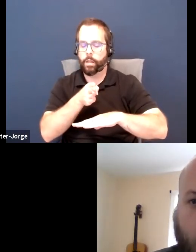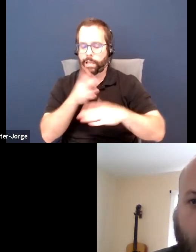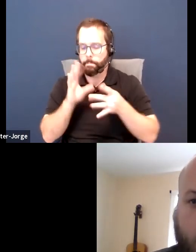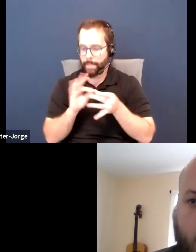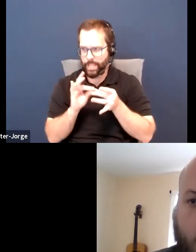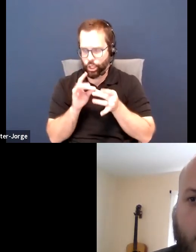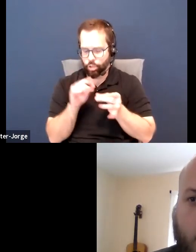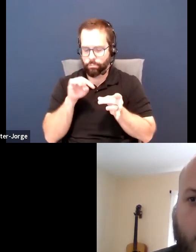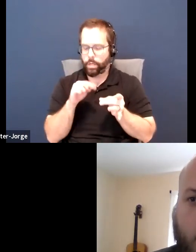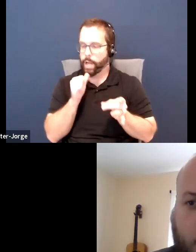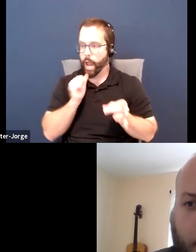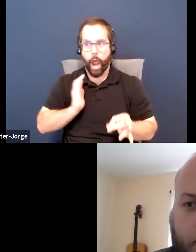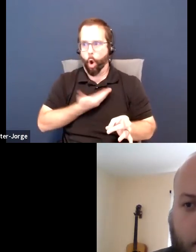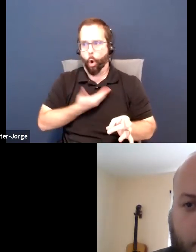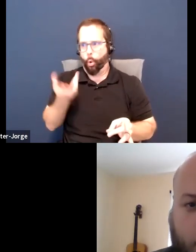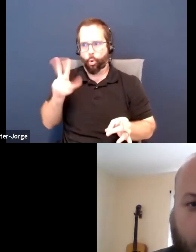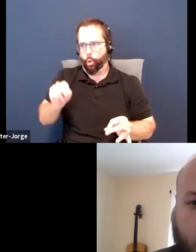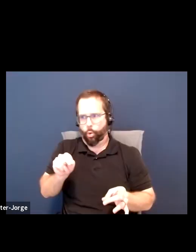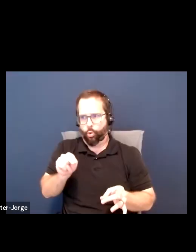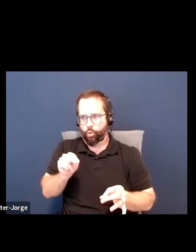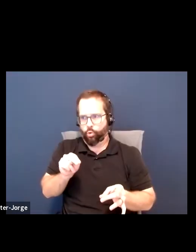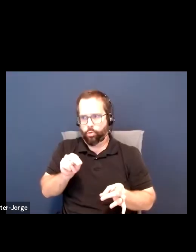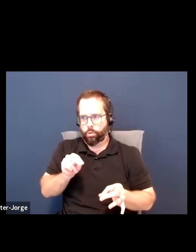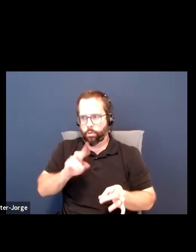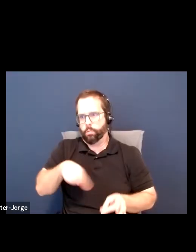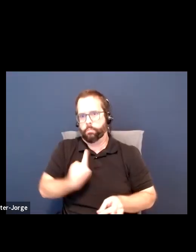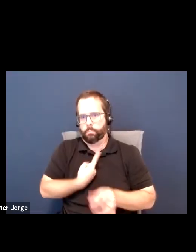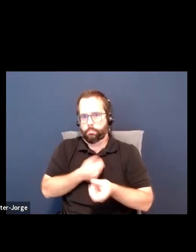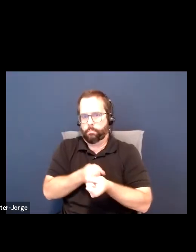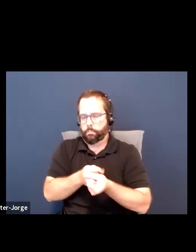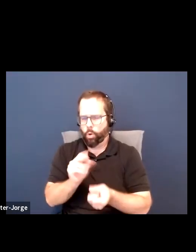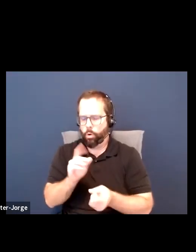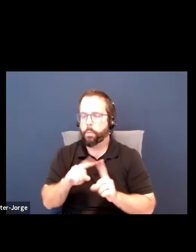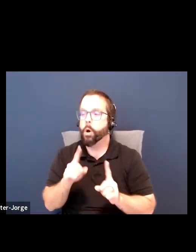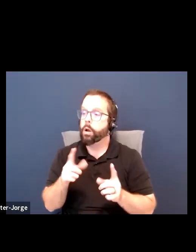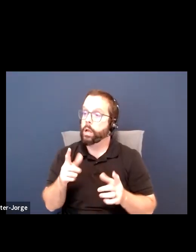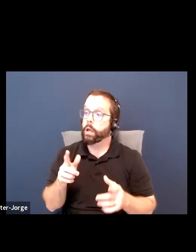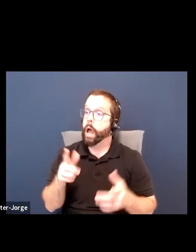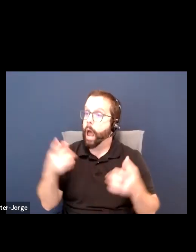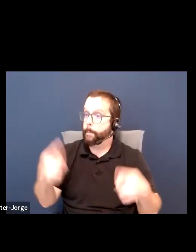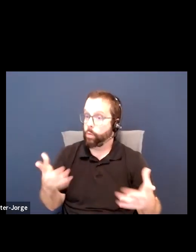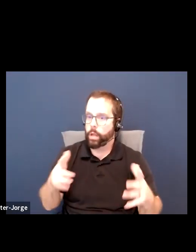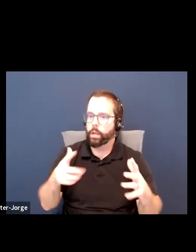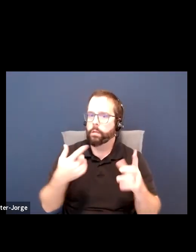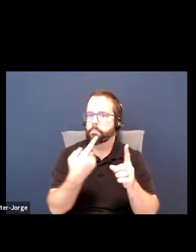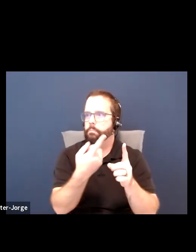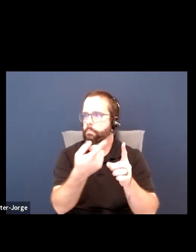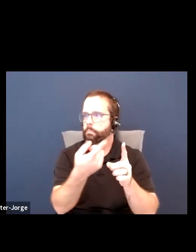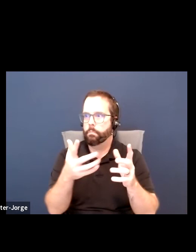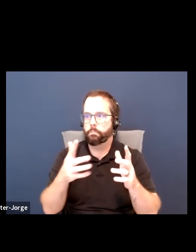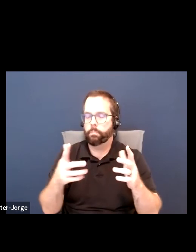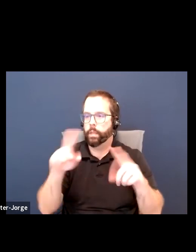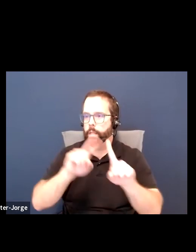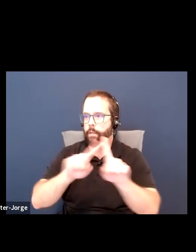sort of happened to increase beach access is that Muskegon State Park now has a track chair that you